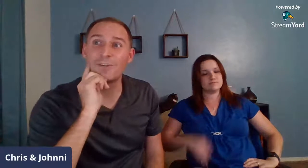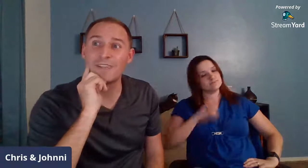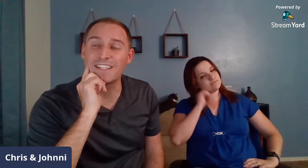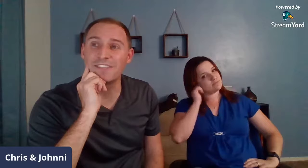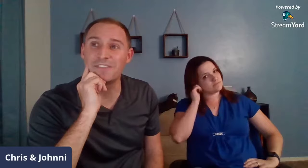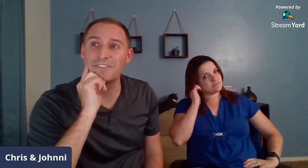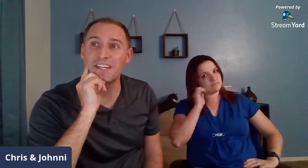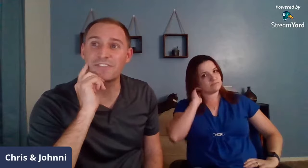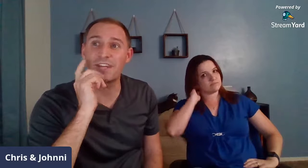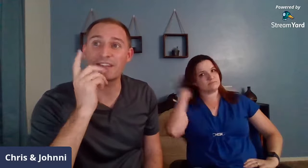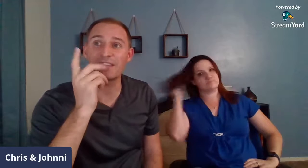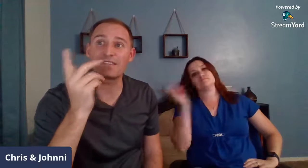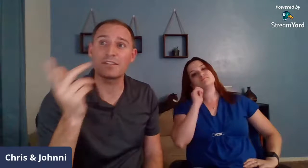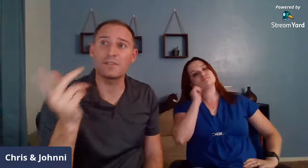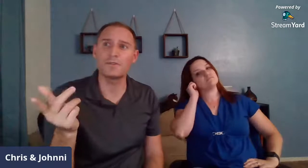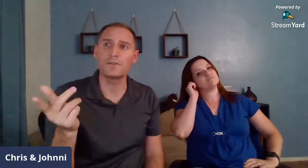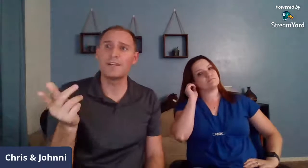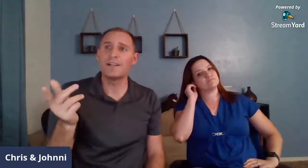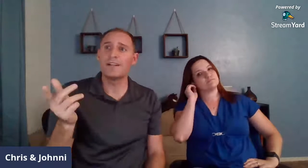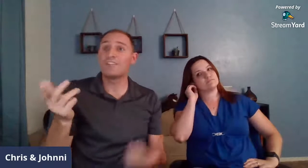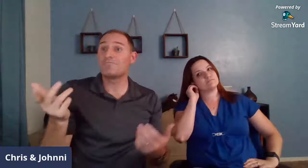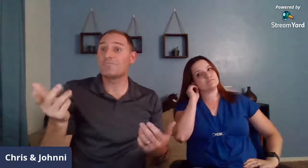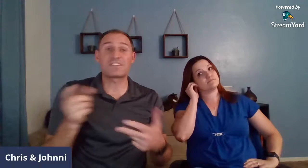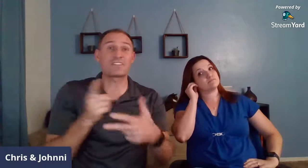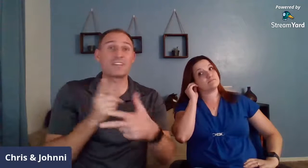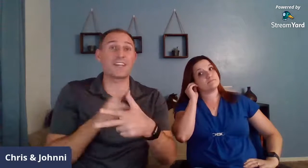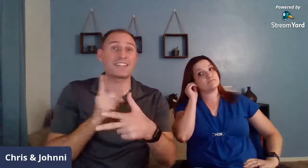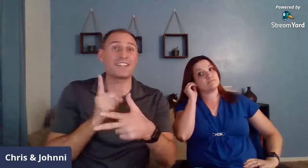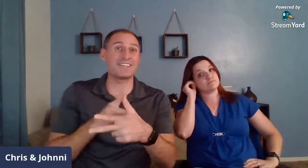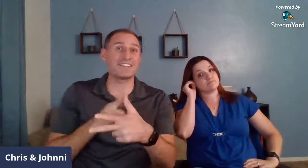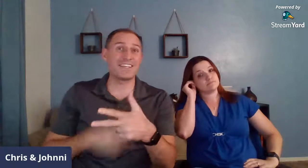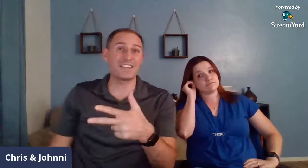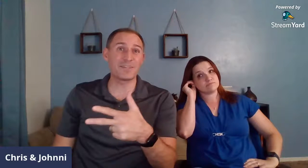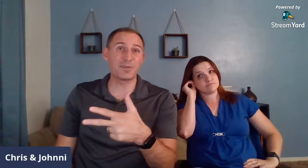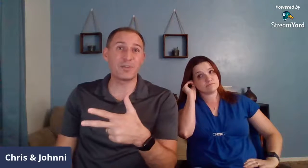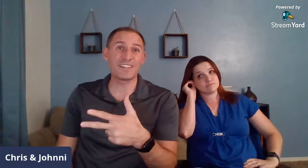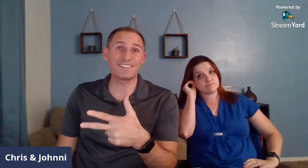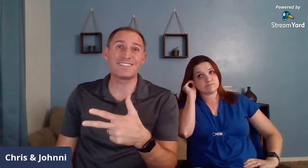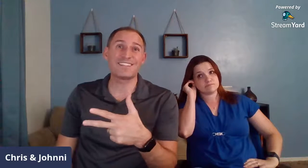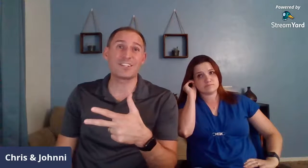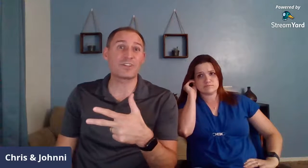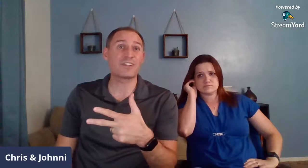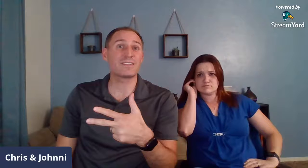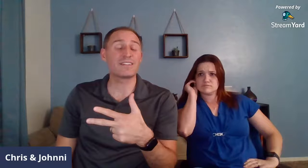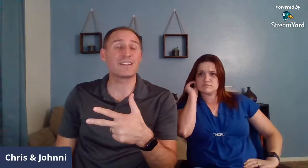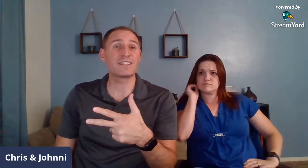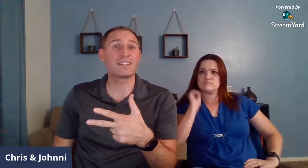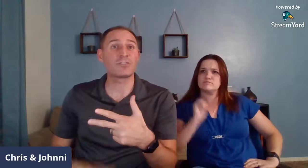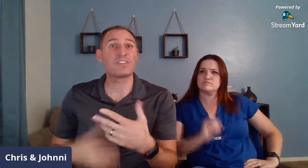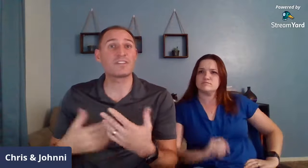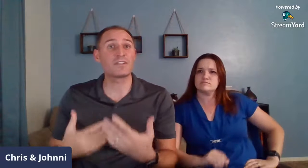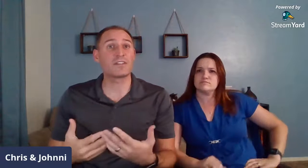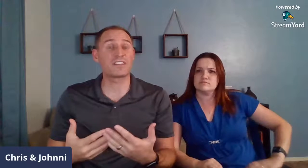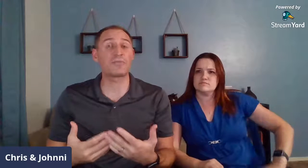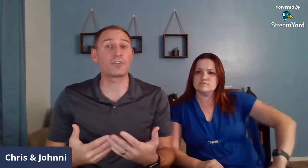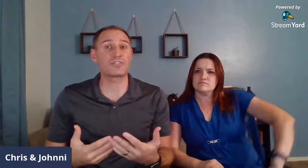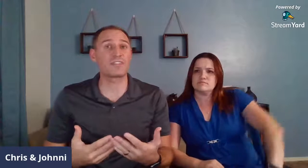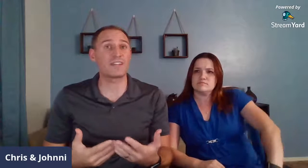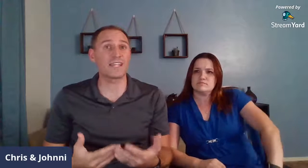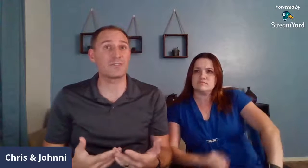want to get too sidetracked. So let's just go ahead. Key number one, try to increase your exposure to the